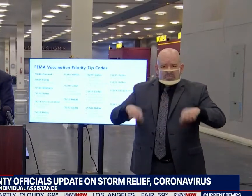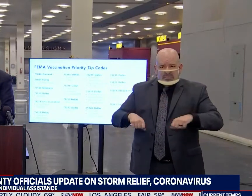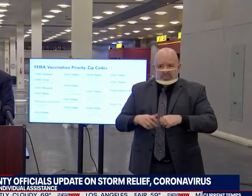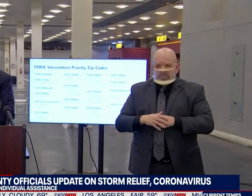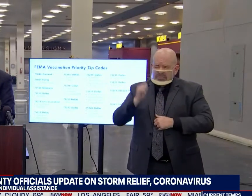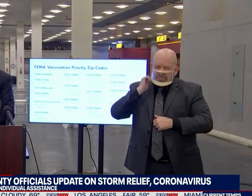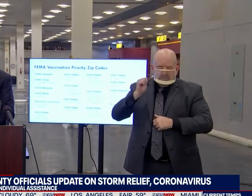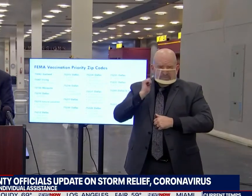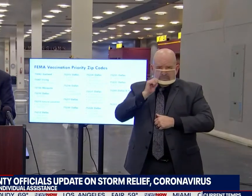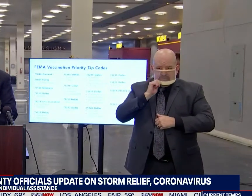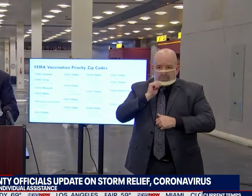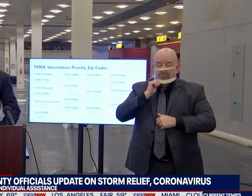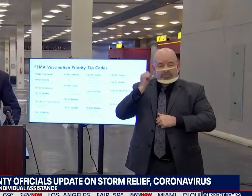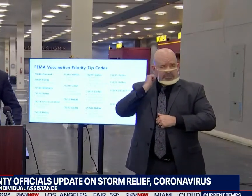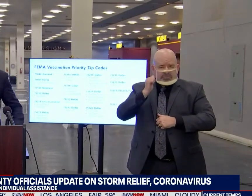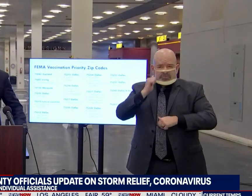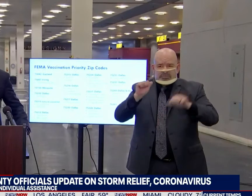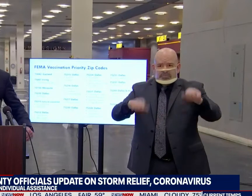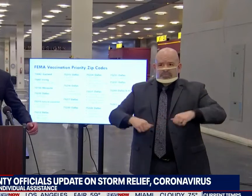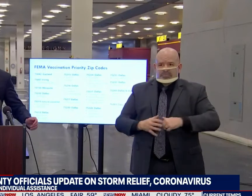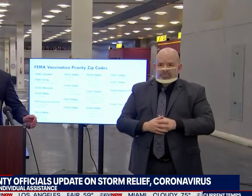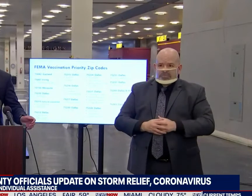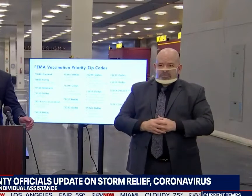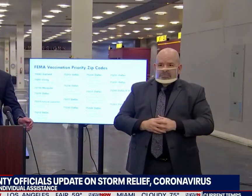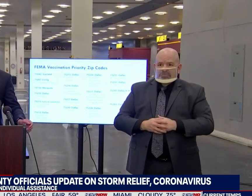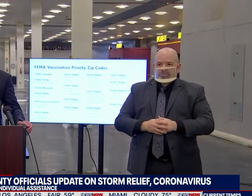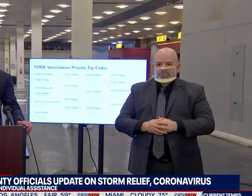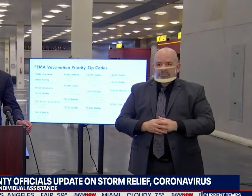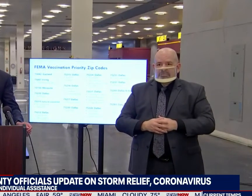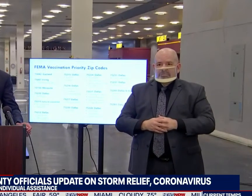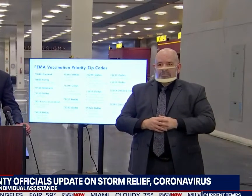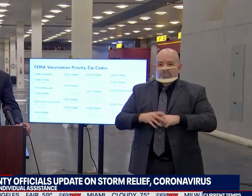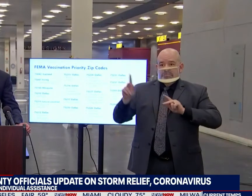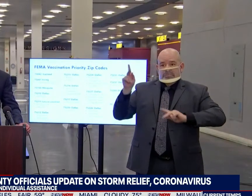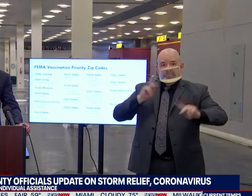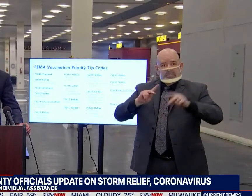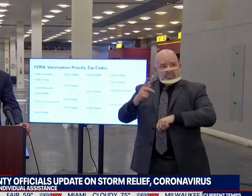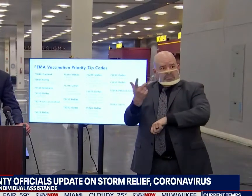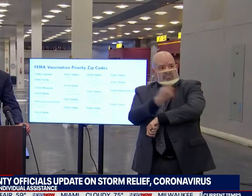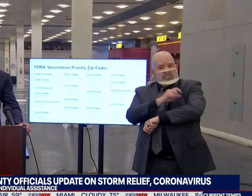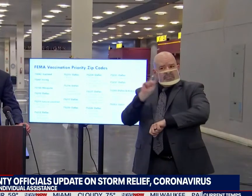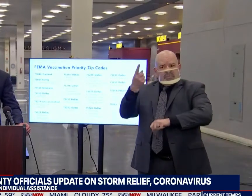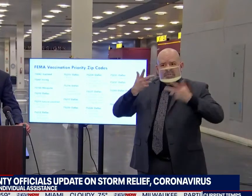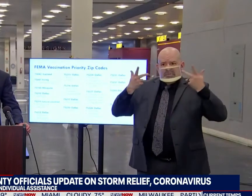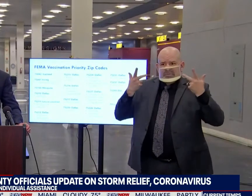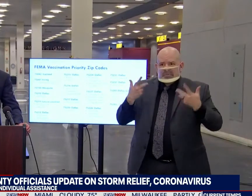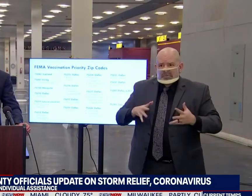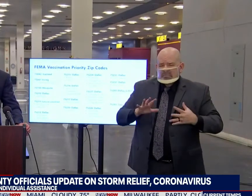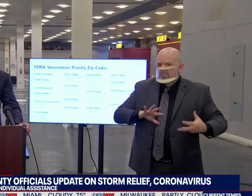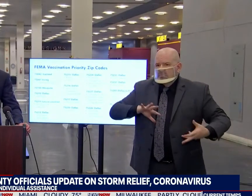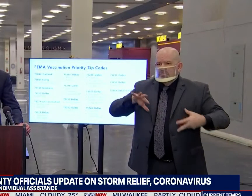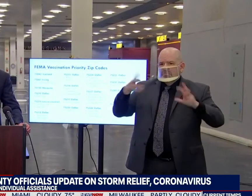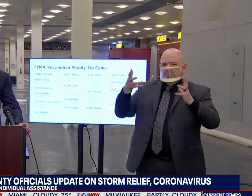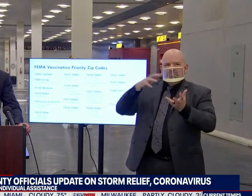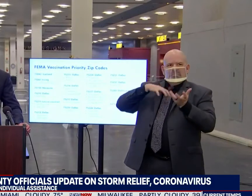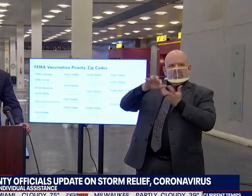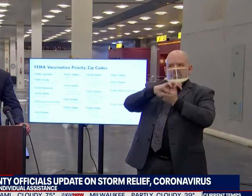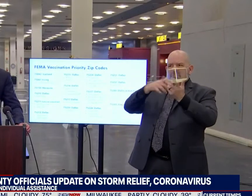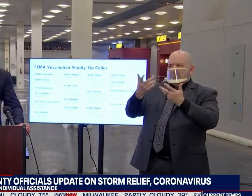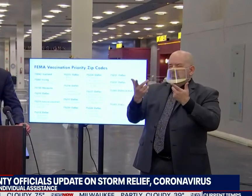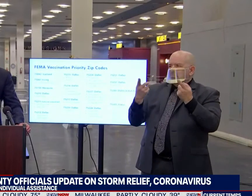let's talk about second doses. I know I've got a lot of people that are anxious about their second dose and we're anxious to get it to